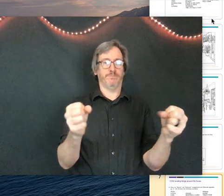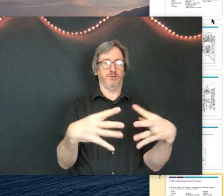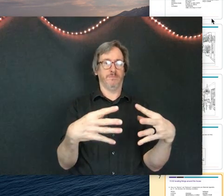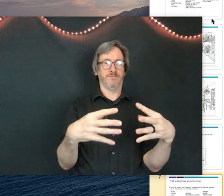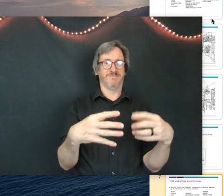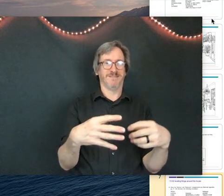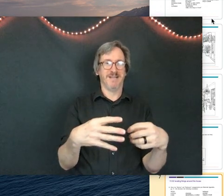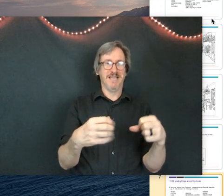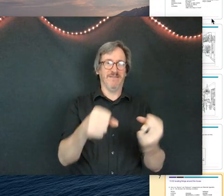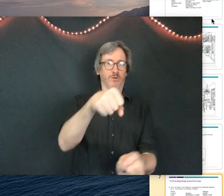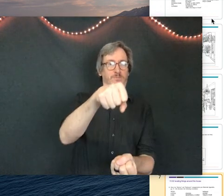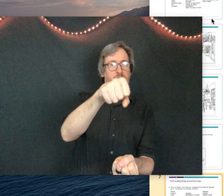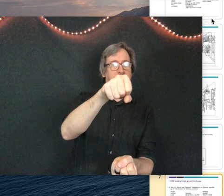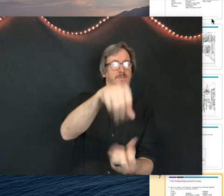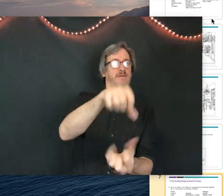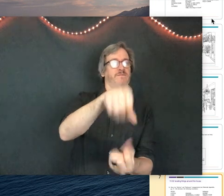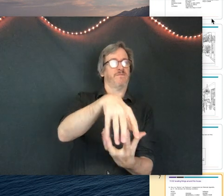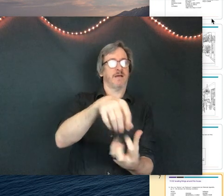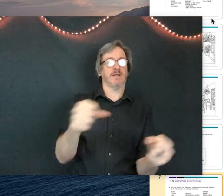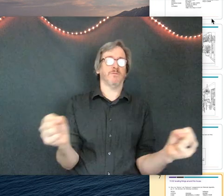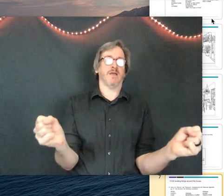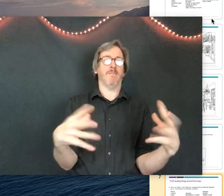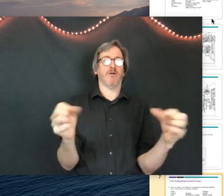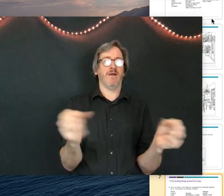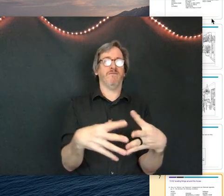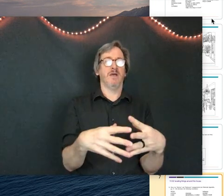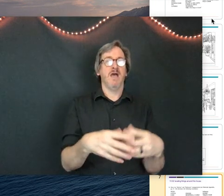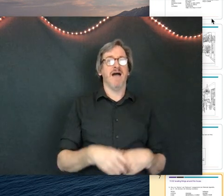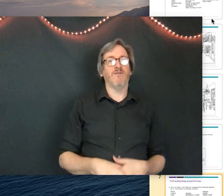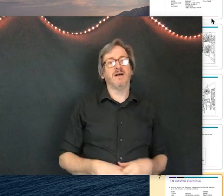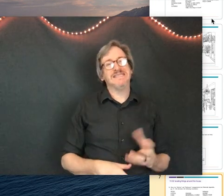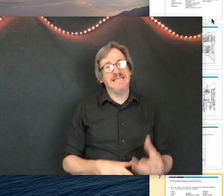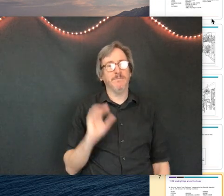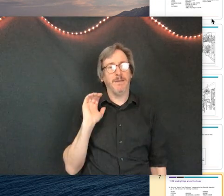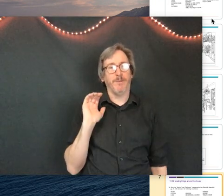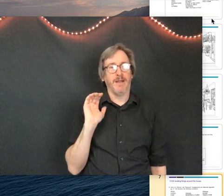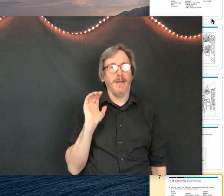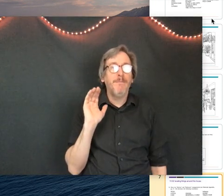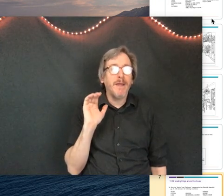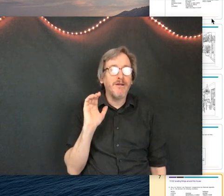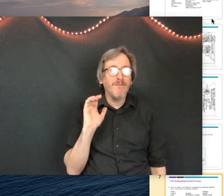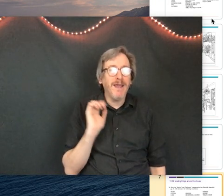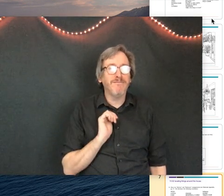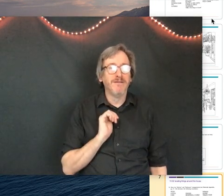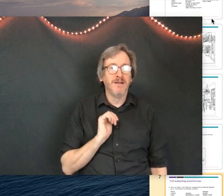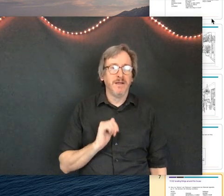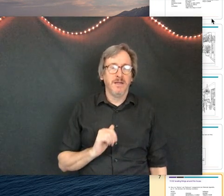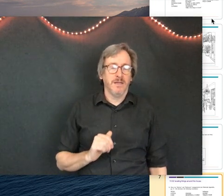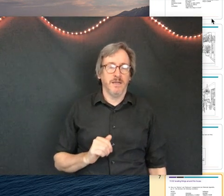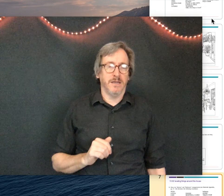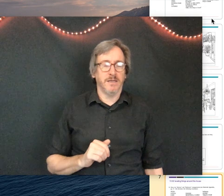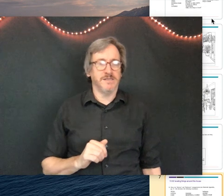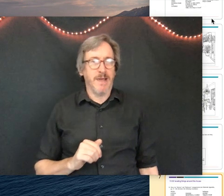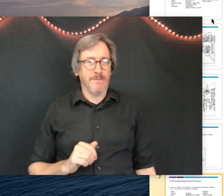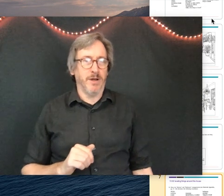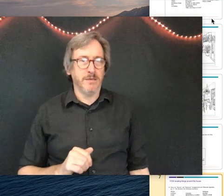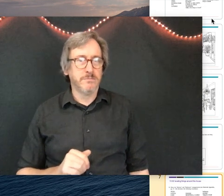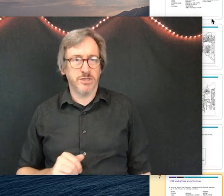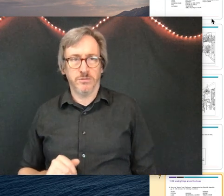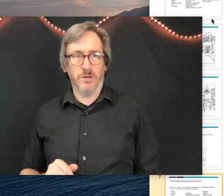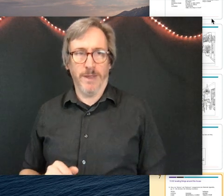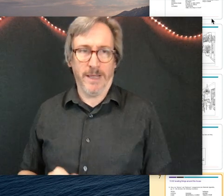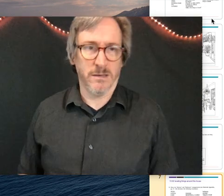boom, boom. Even though most of the time it does it from top down. Okay, microwave. I've seen people play microwave, and it's a bad